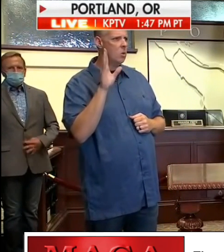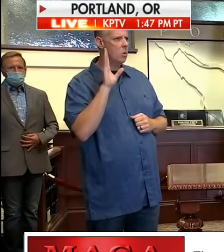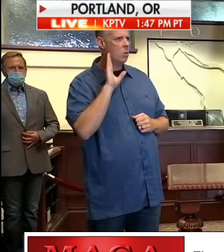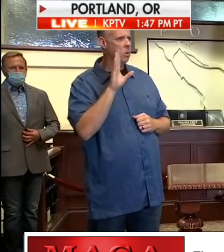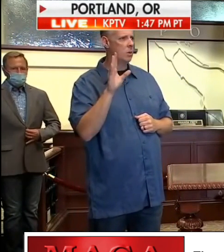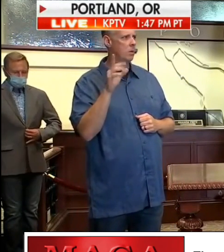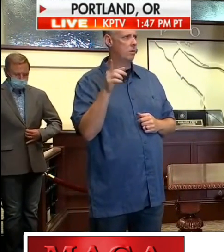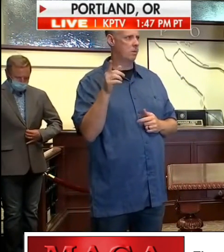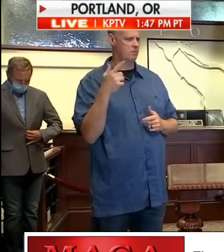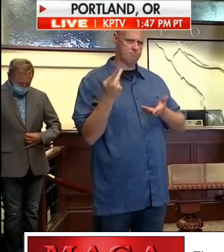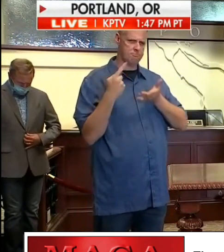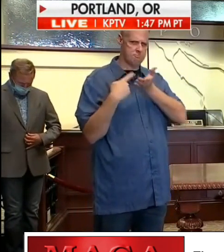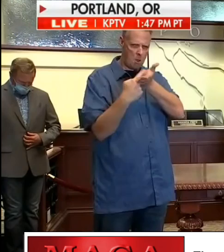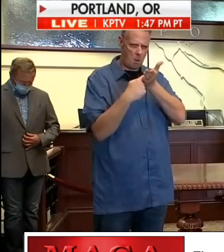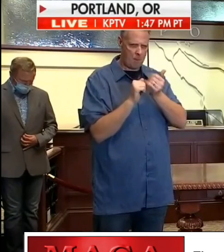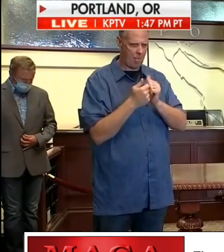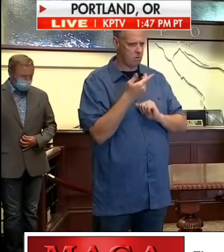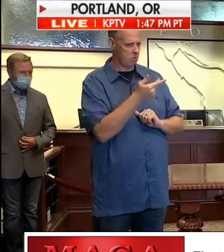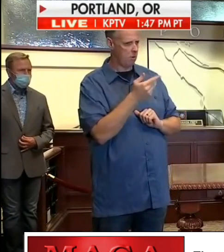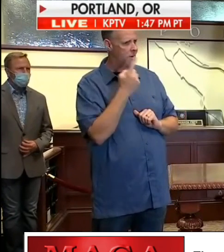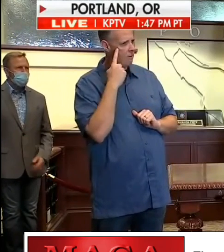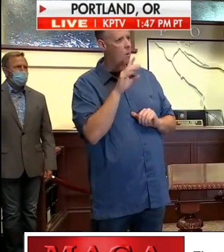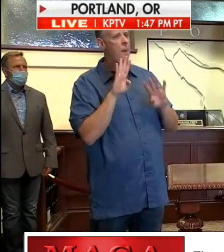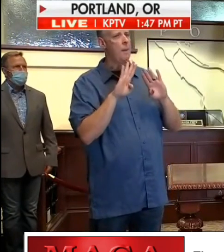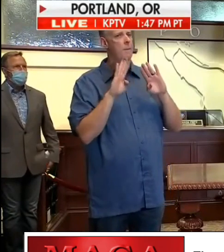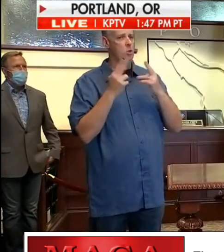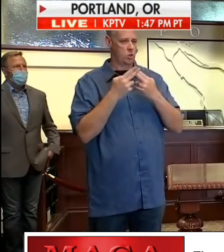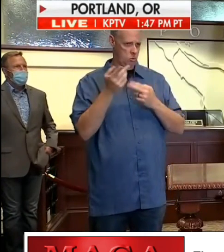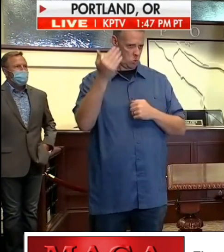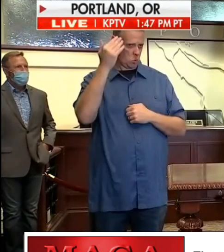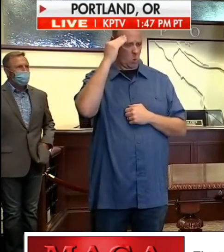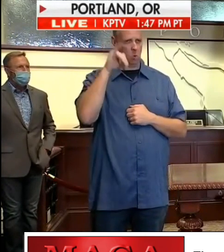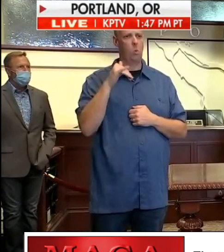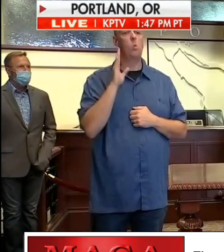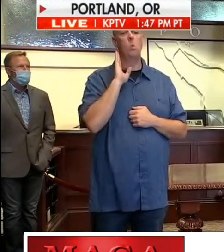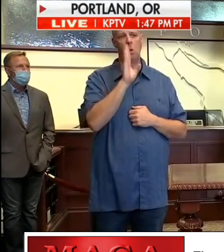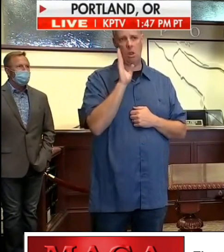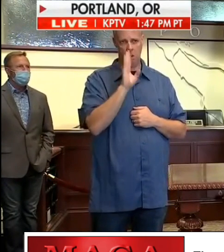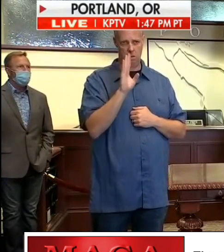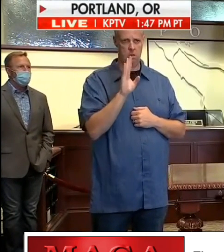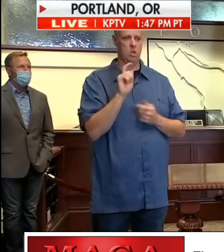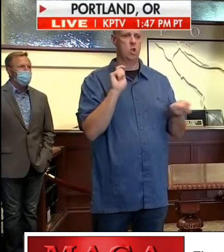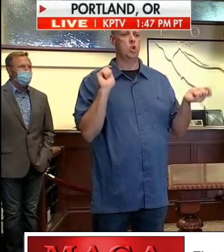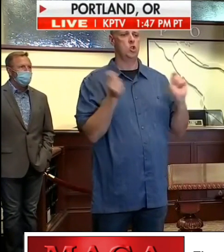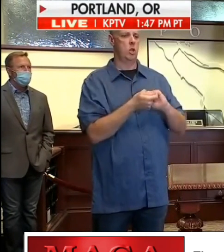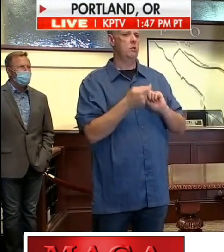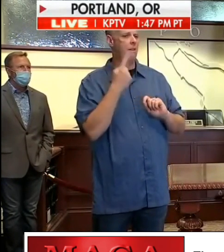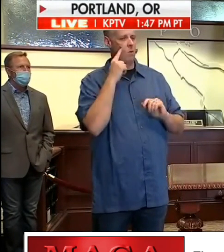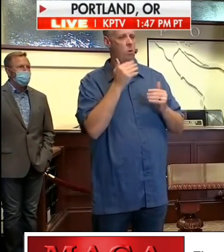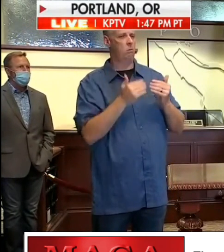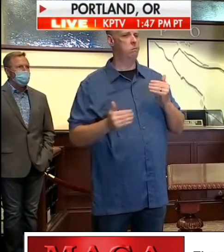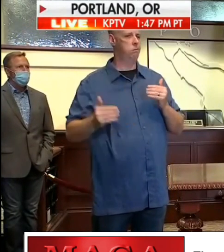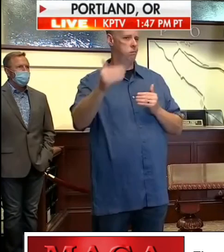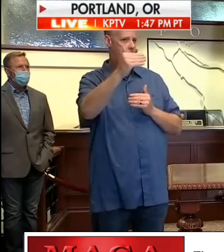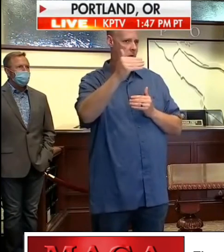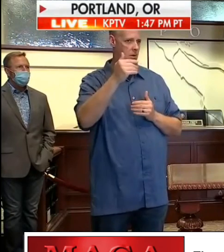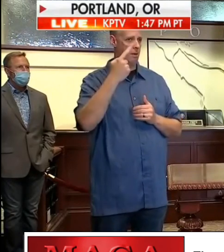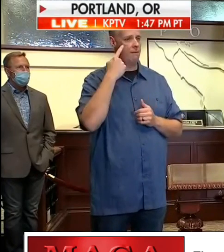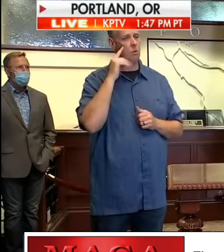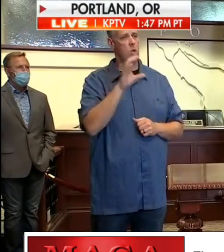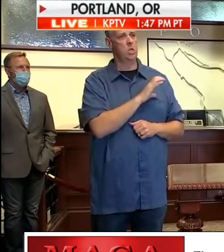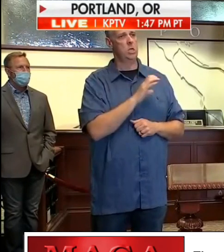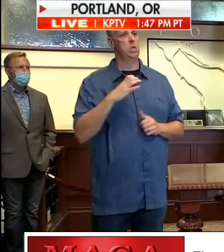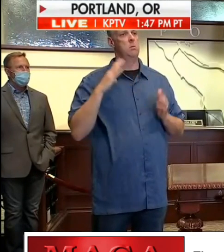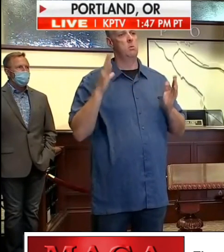She and I have had many conversations about bureaus. She knows that we will be making a bureau shift in the near term as